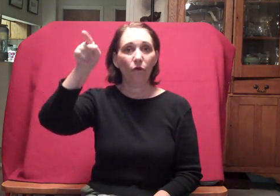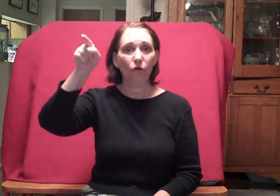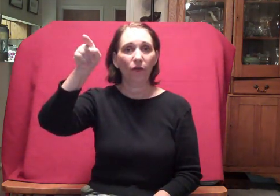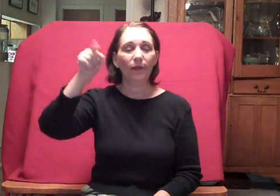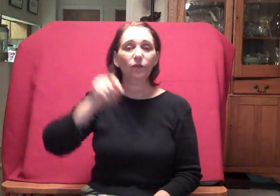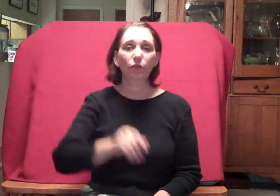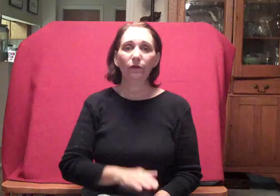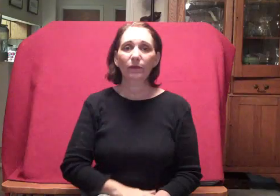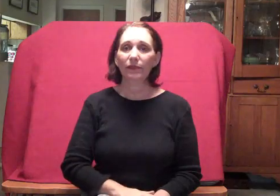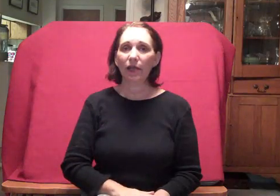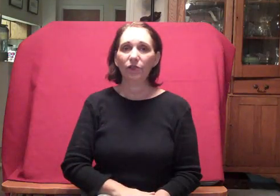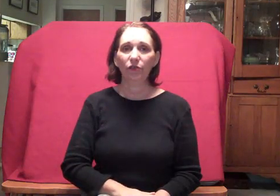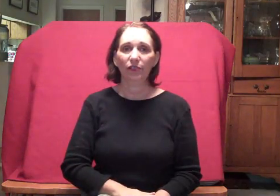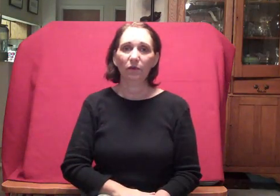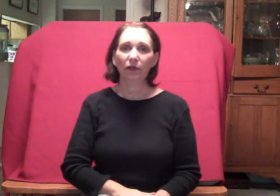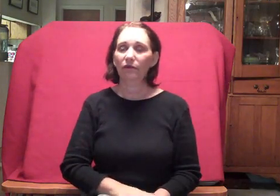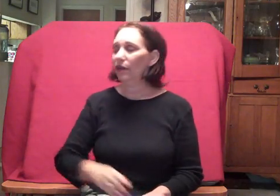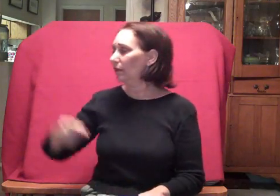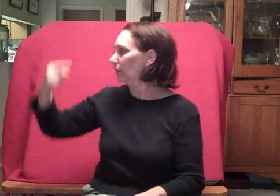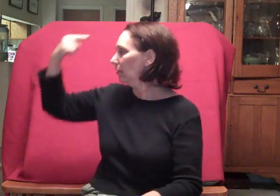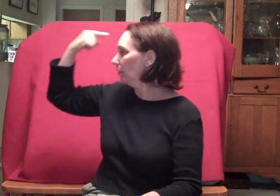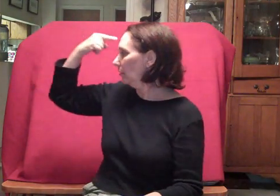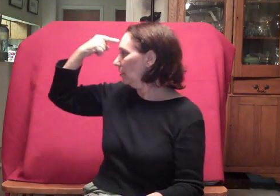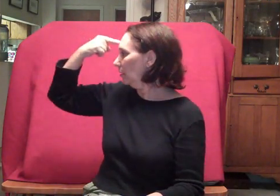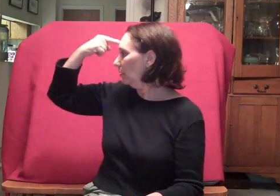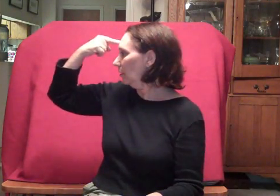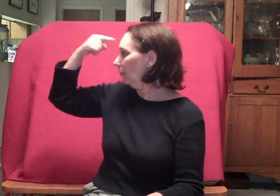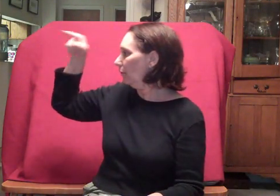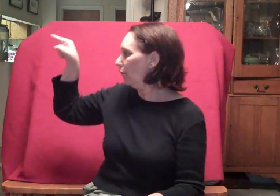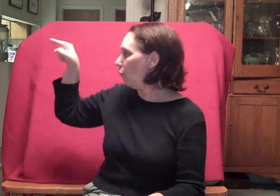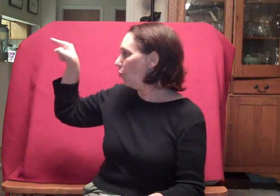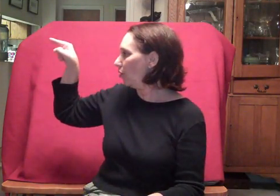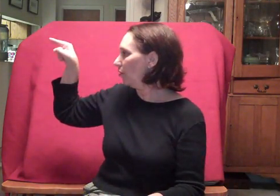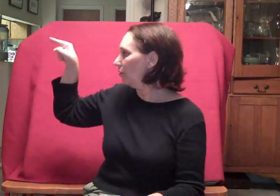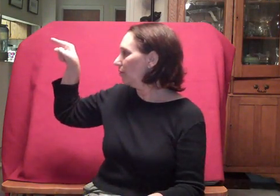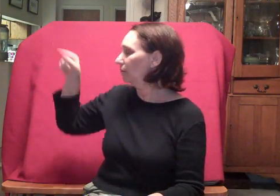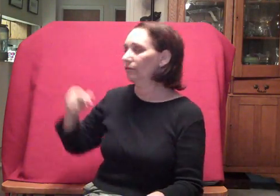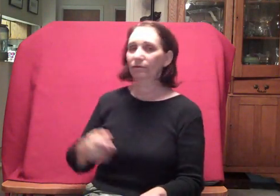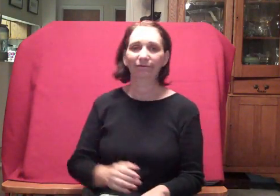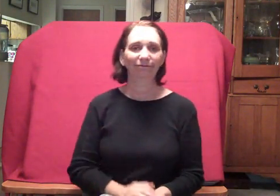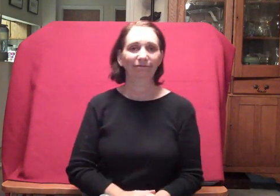For. And I'll do it from the side so you can see what I've done. For.